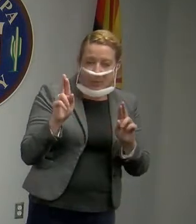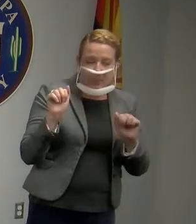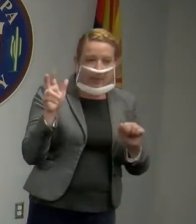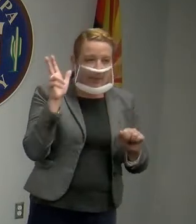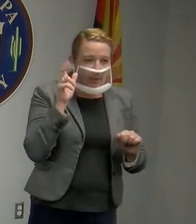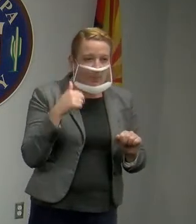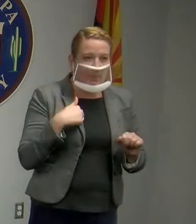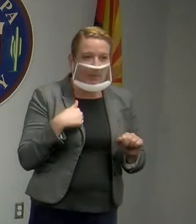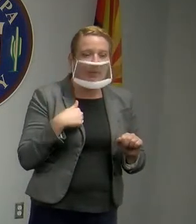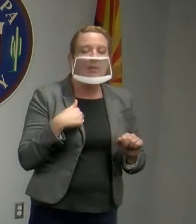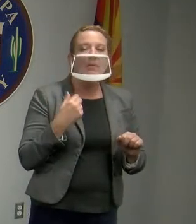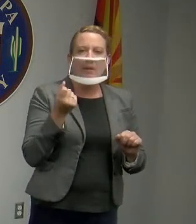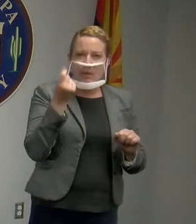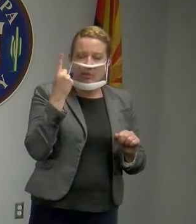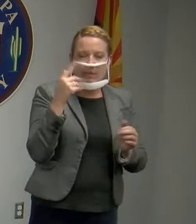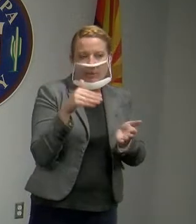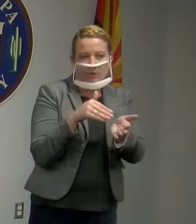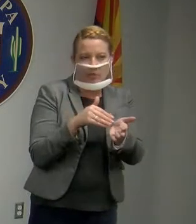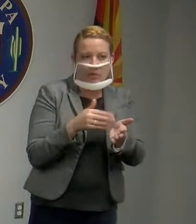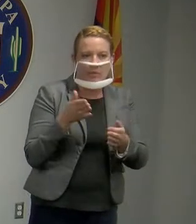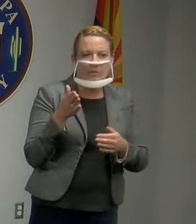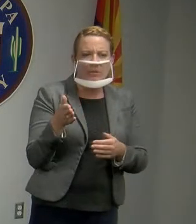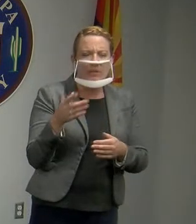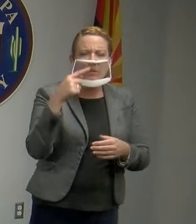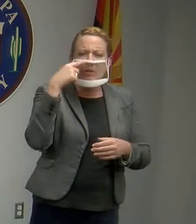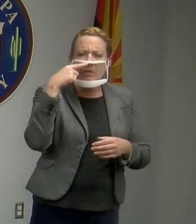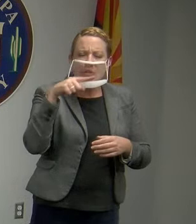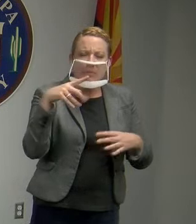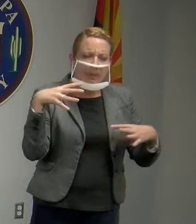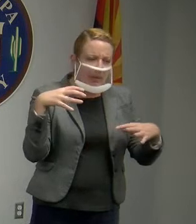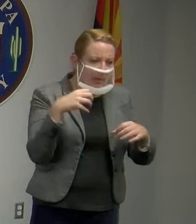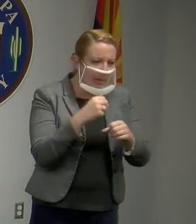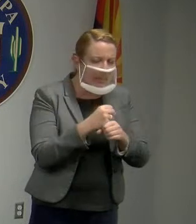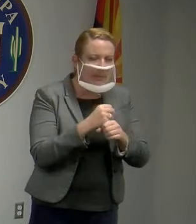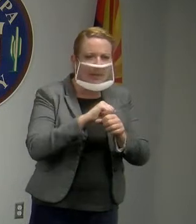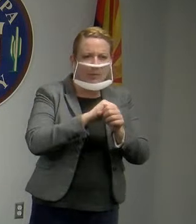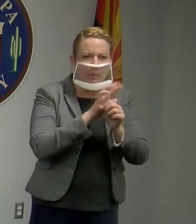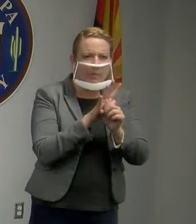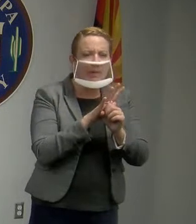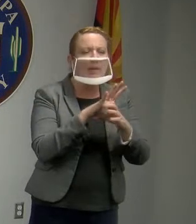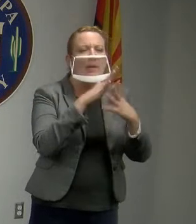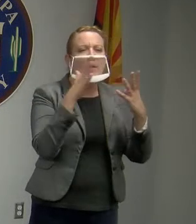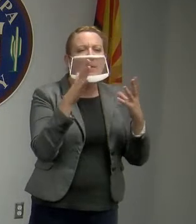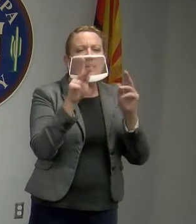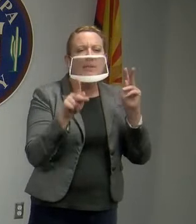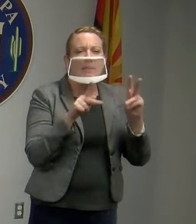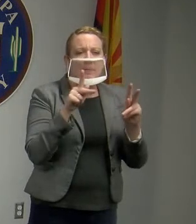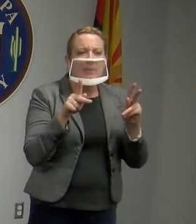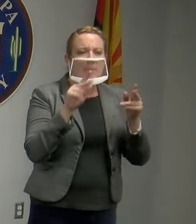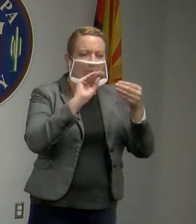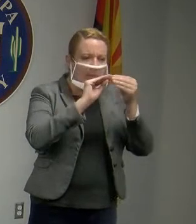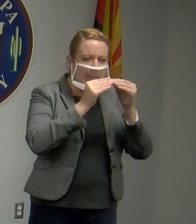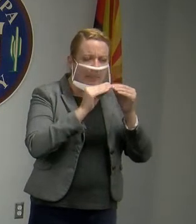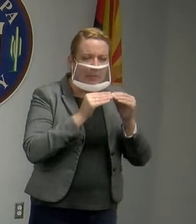Dr. Sonnenschein's in the room. I wanted to ask her for a brief update on coronavirus in the county. And specifically, there's a study out of